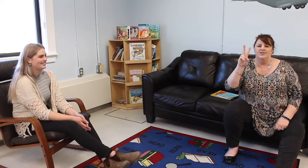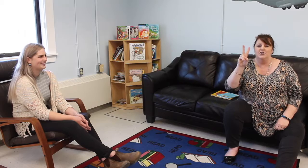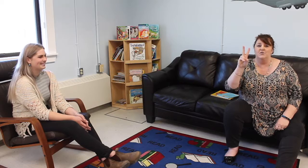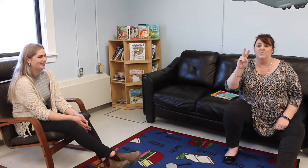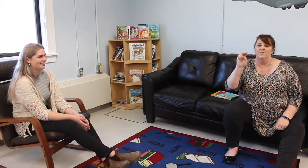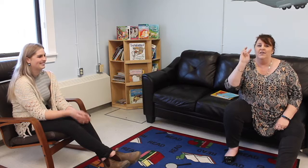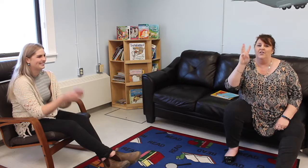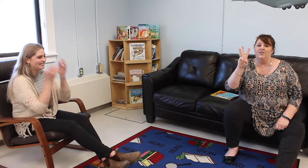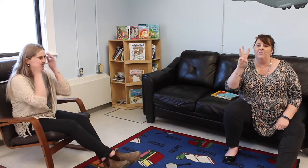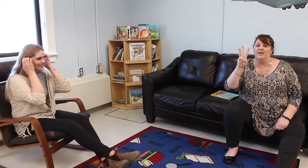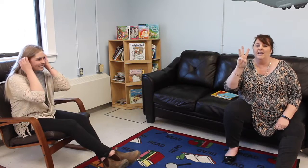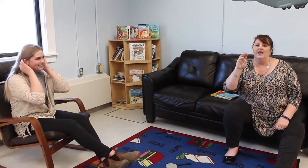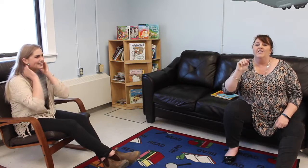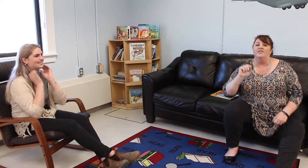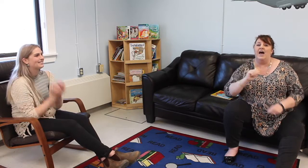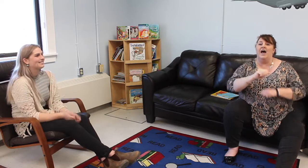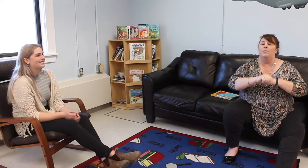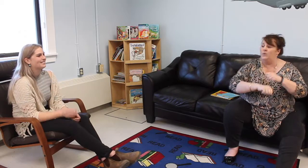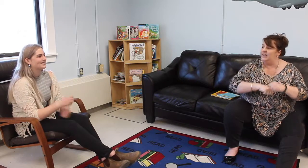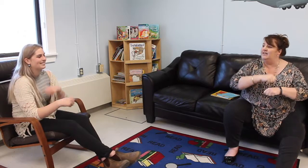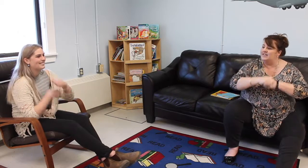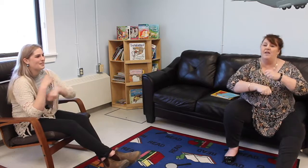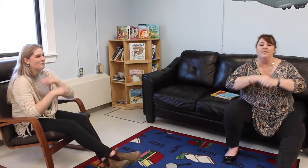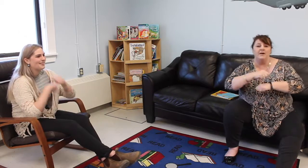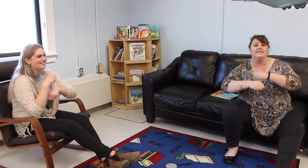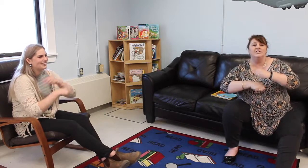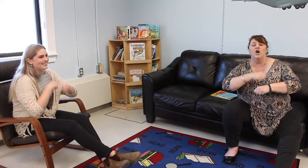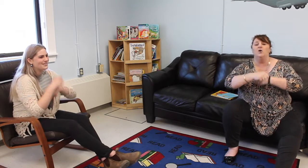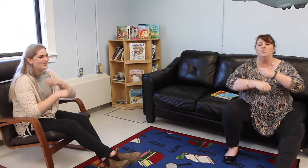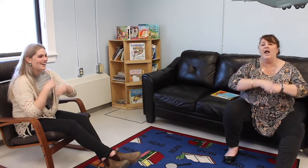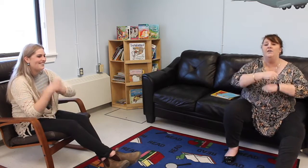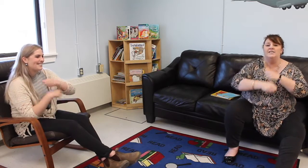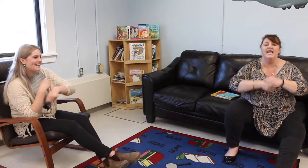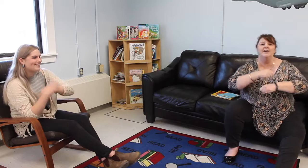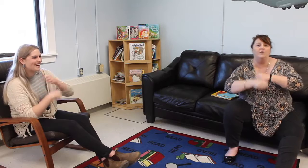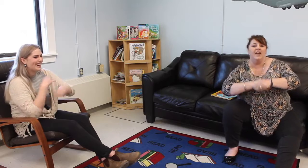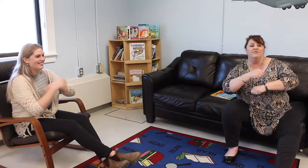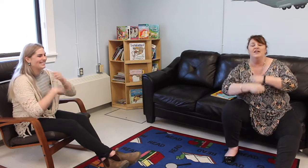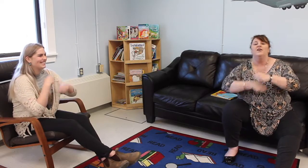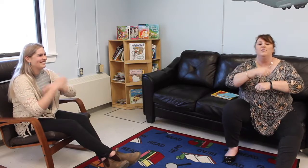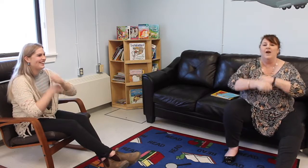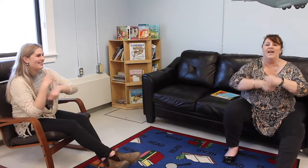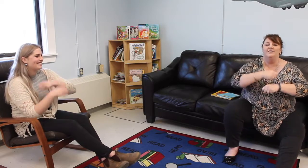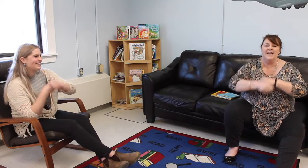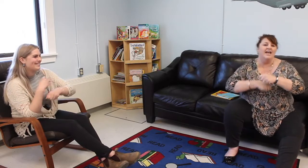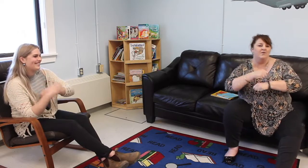two, three. The wheels on the bus go round and around, round and